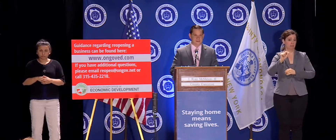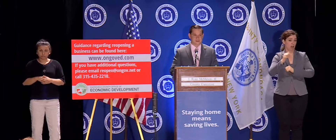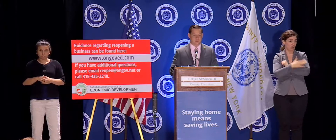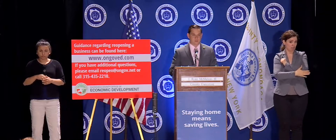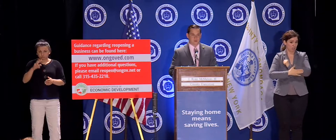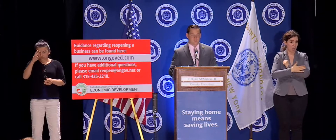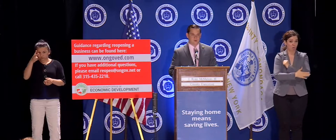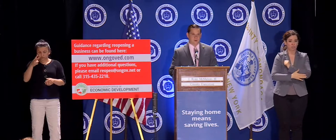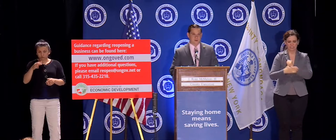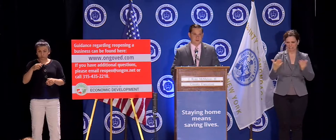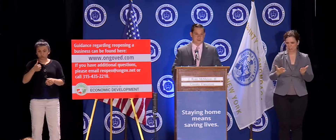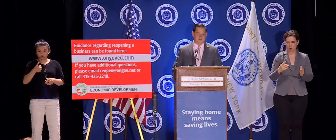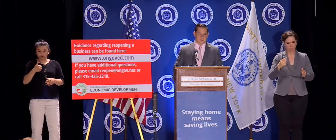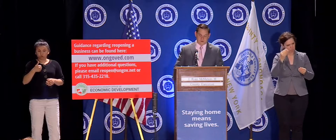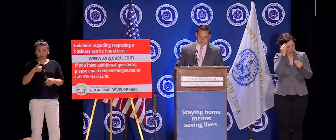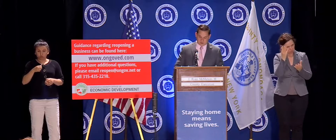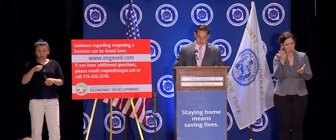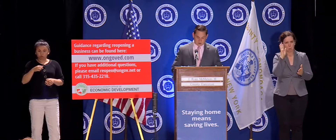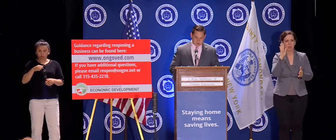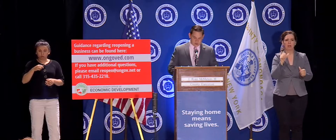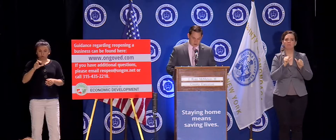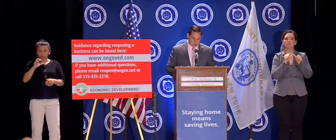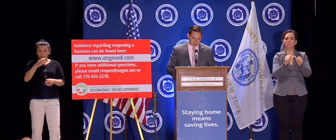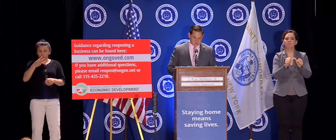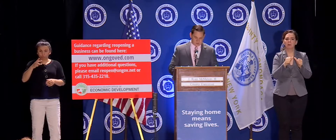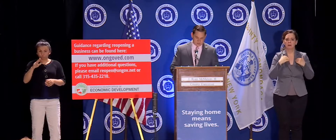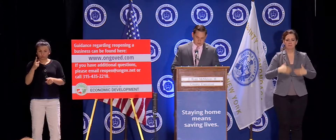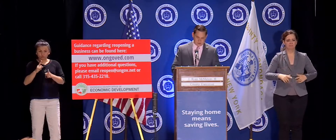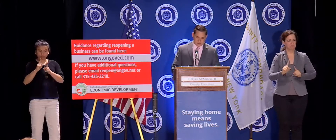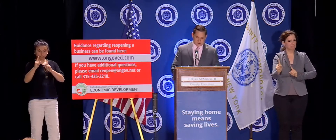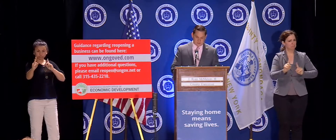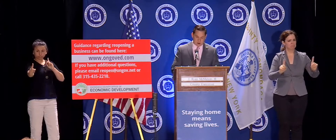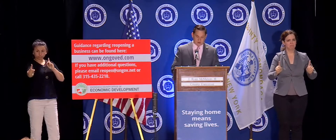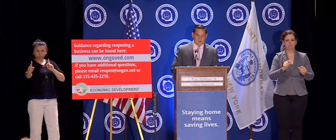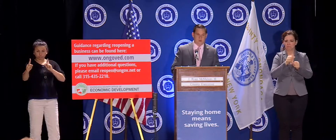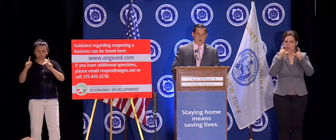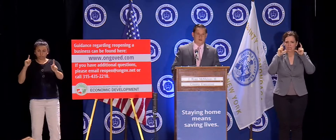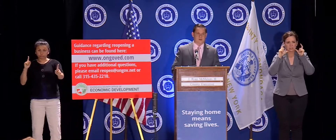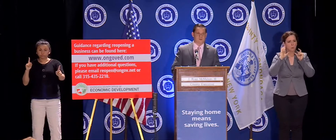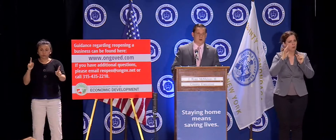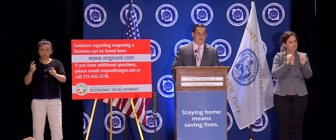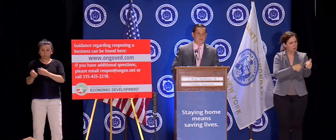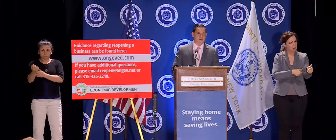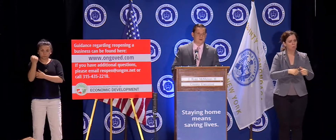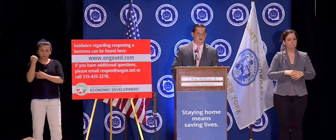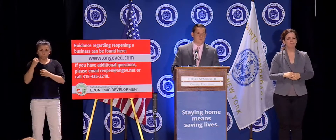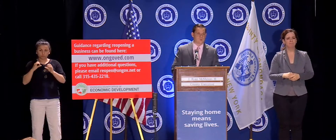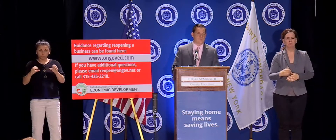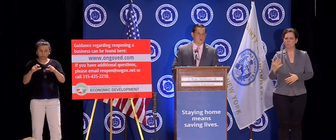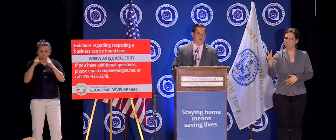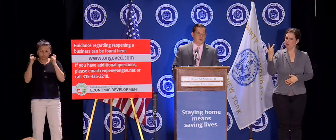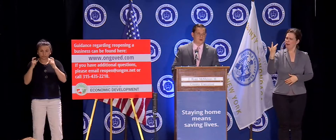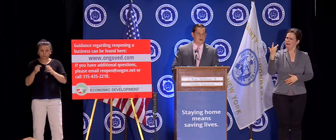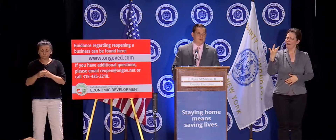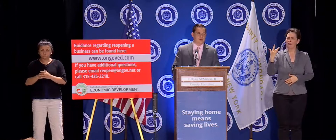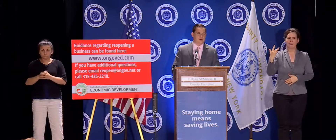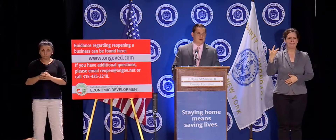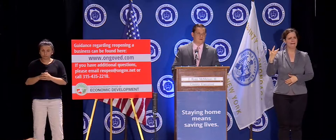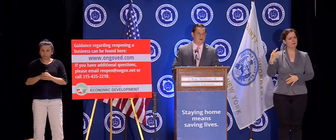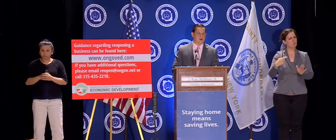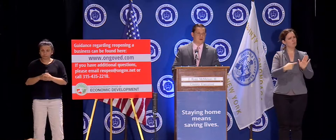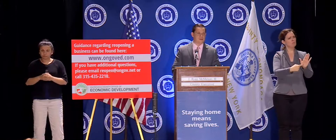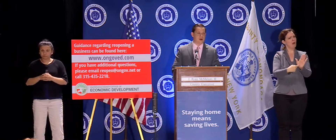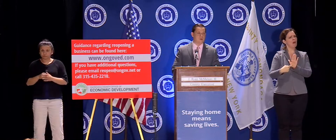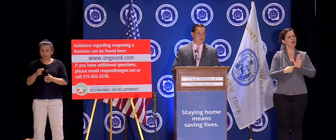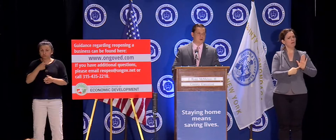public spaces in our buildings or within 6 feet of each other. That's smart. Why is it smart? Because we